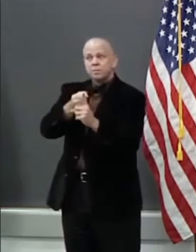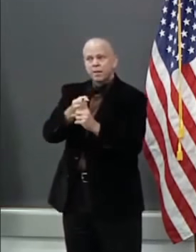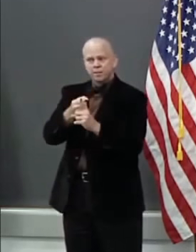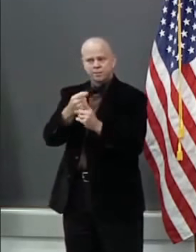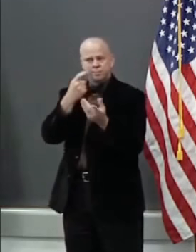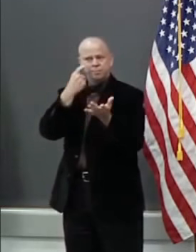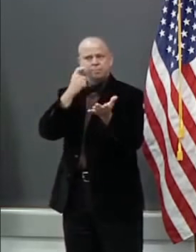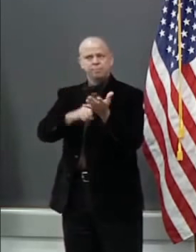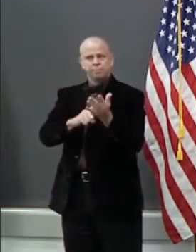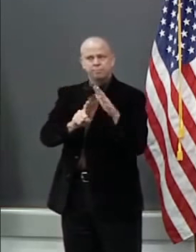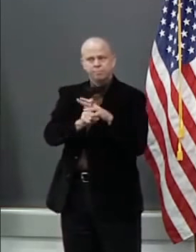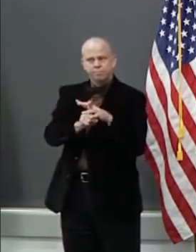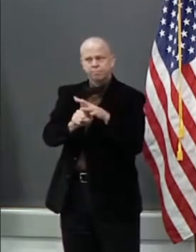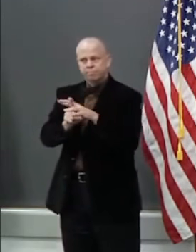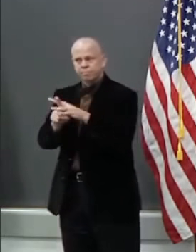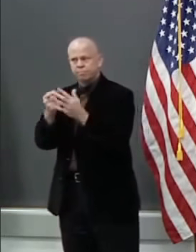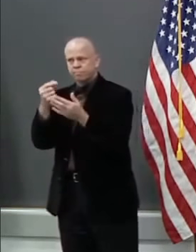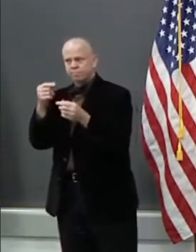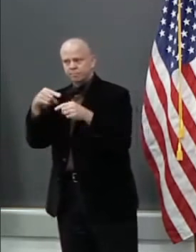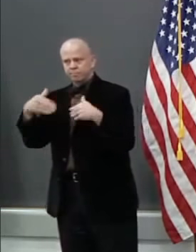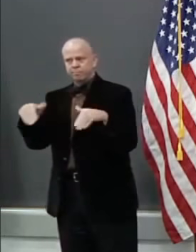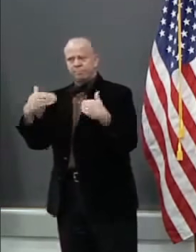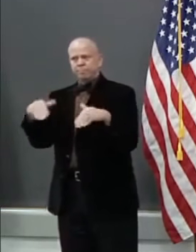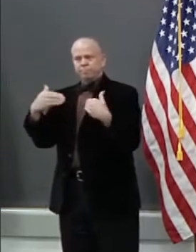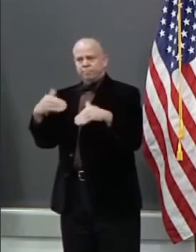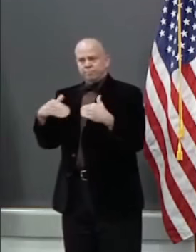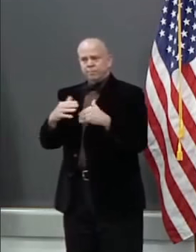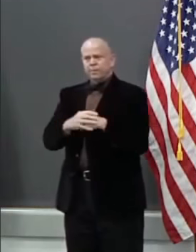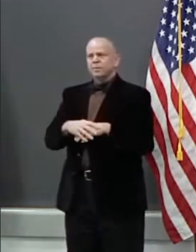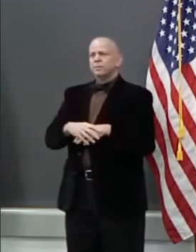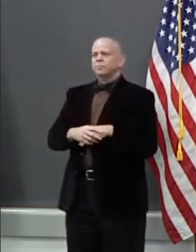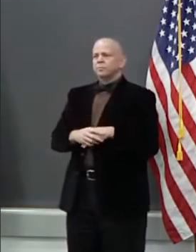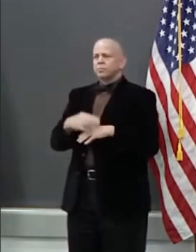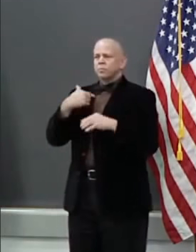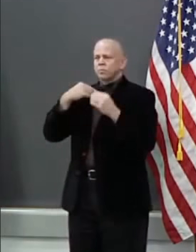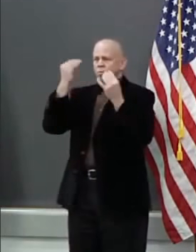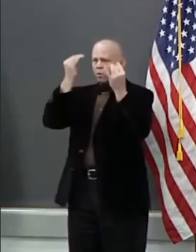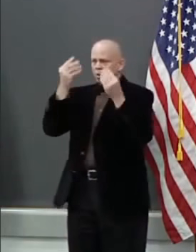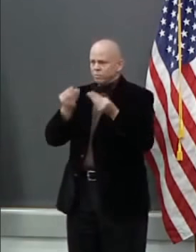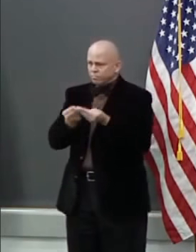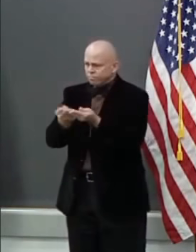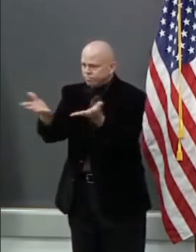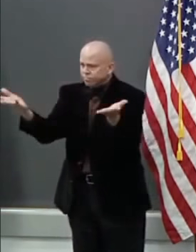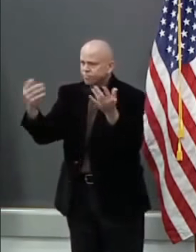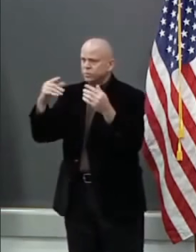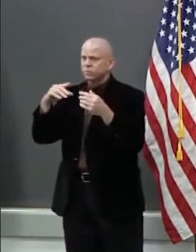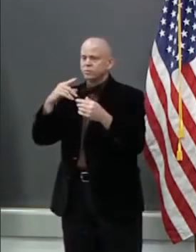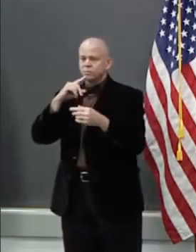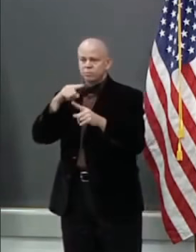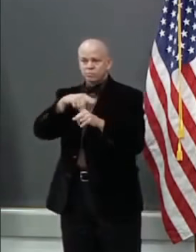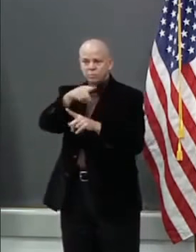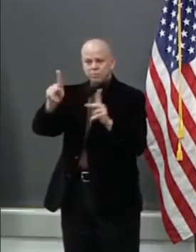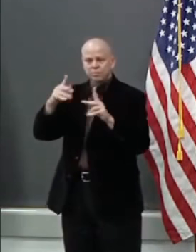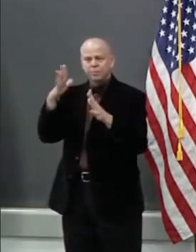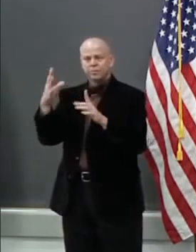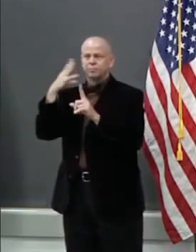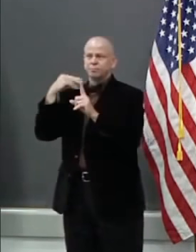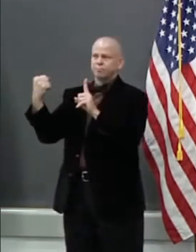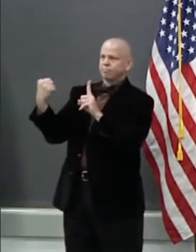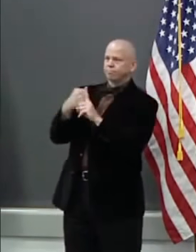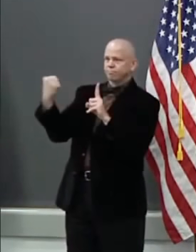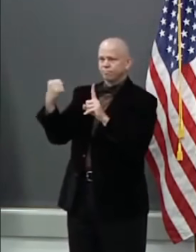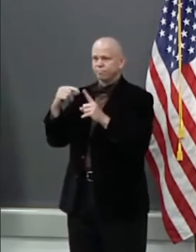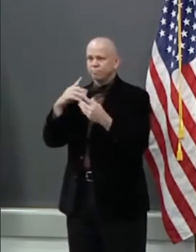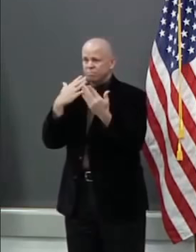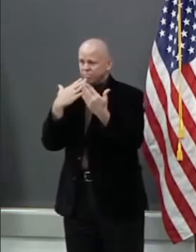and the nation are great. So my thoughts go out to everyone who's been impacted. I also want to express my gratitude for all my public health